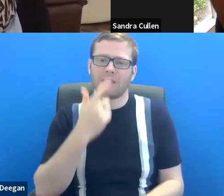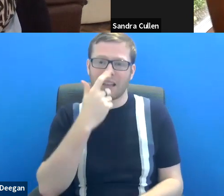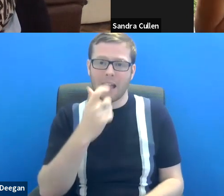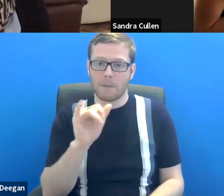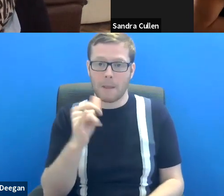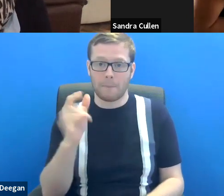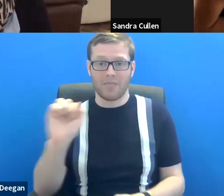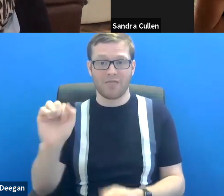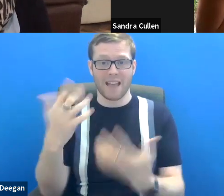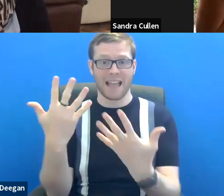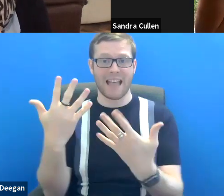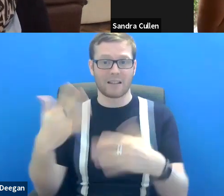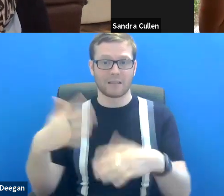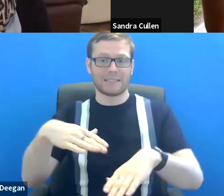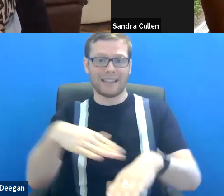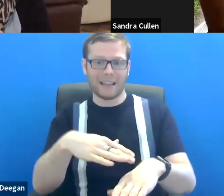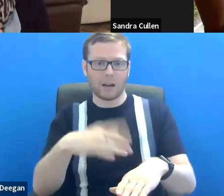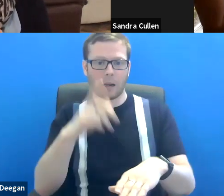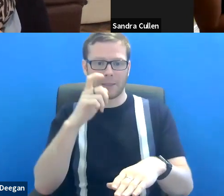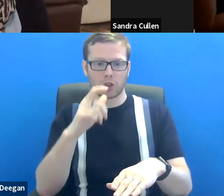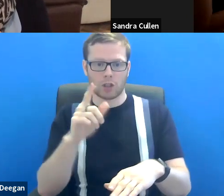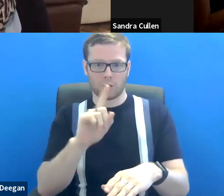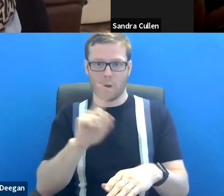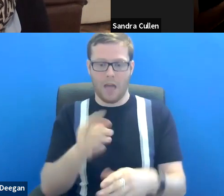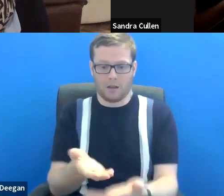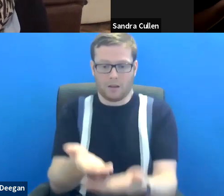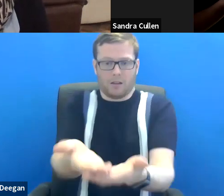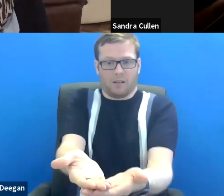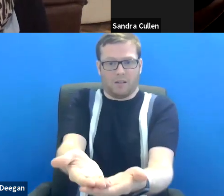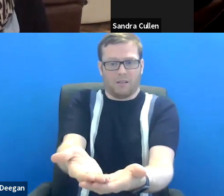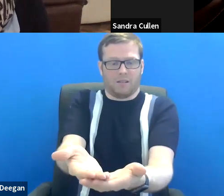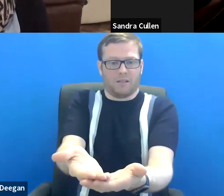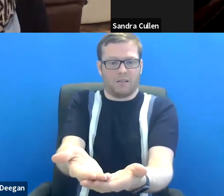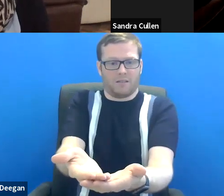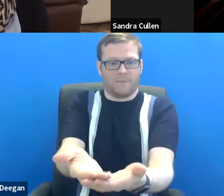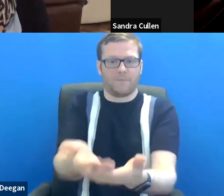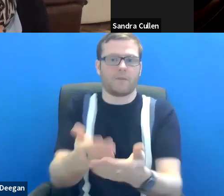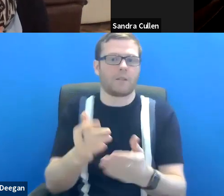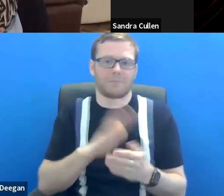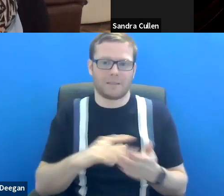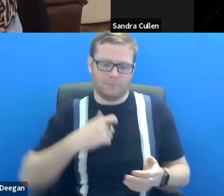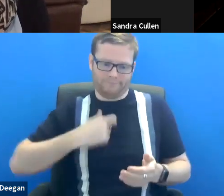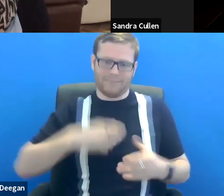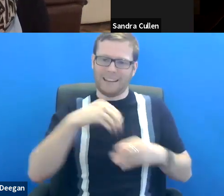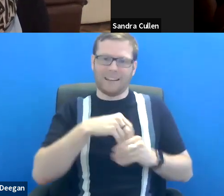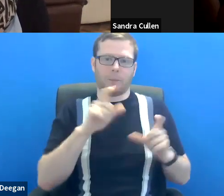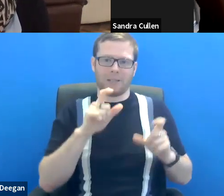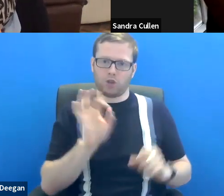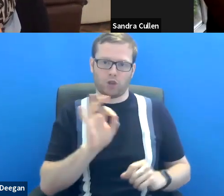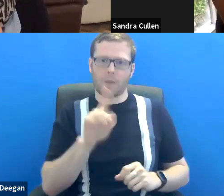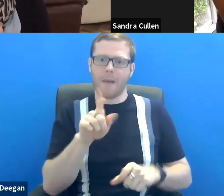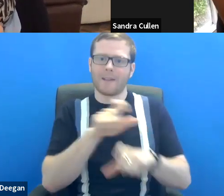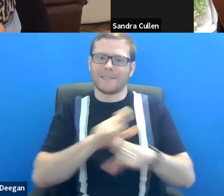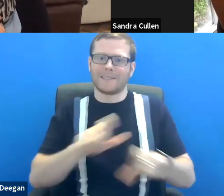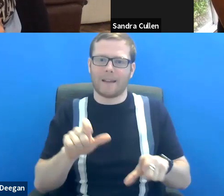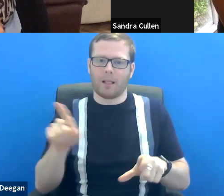hands. So we have babies with both parents on both sides of the head and the tail. So we still have something where